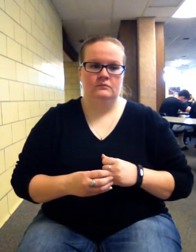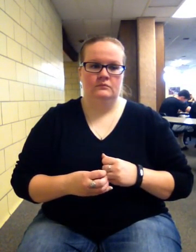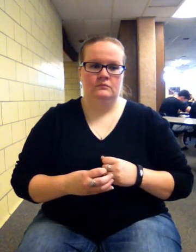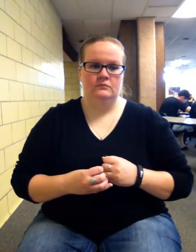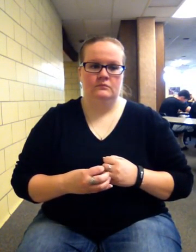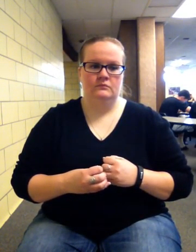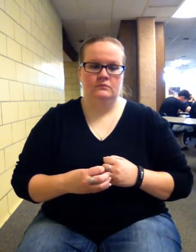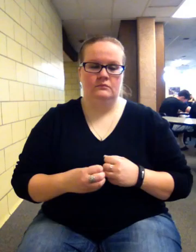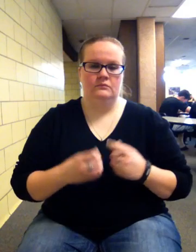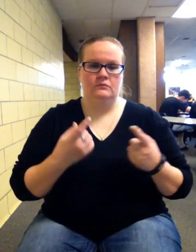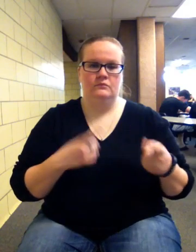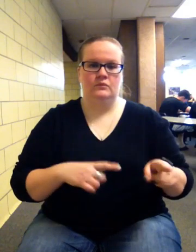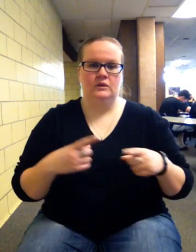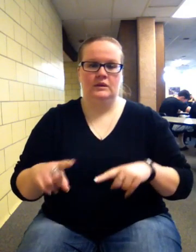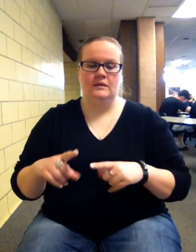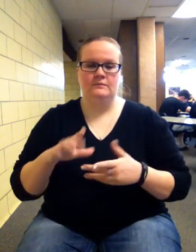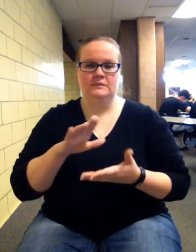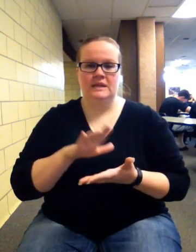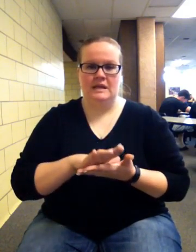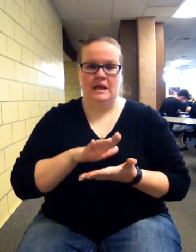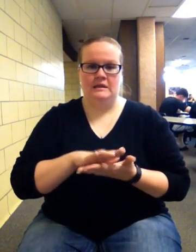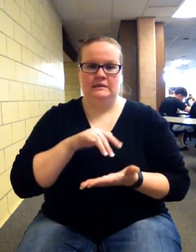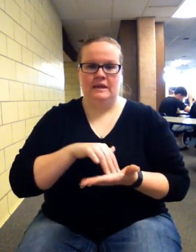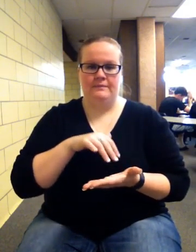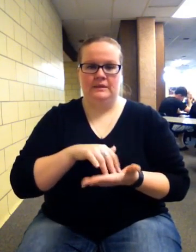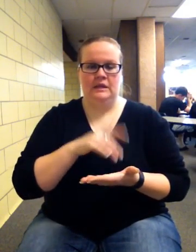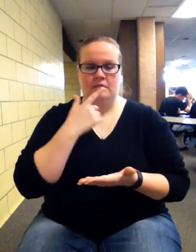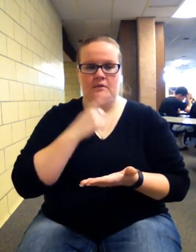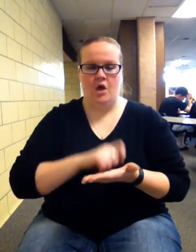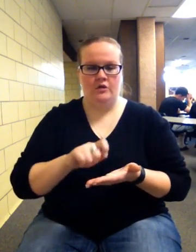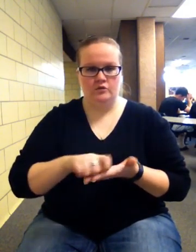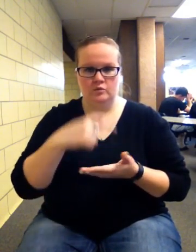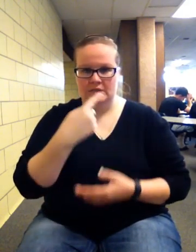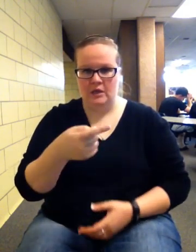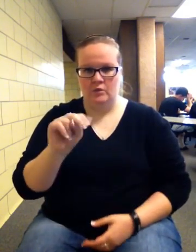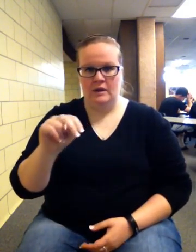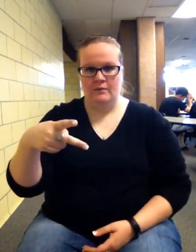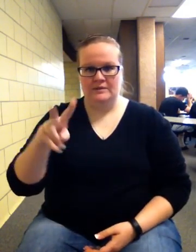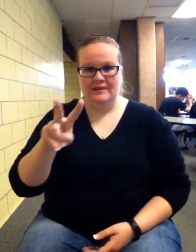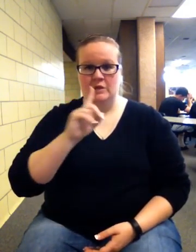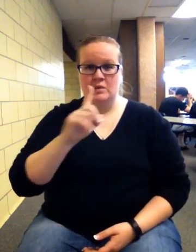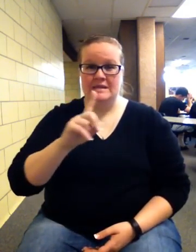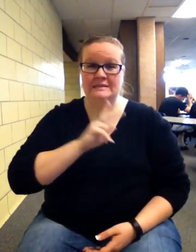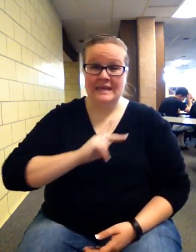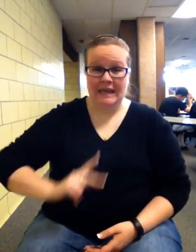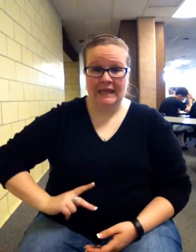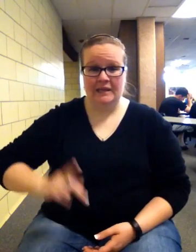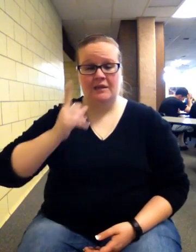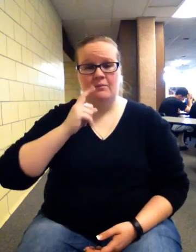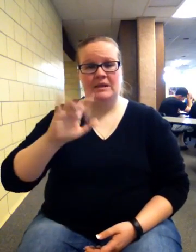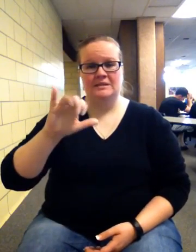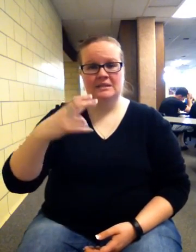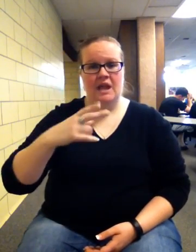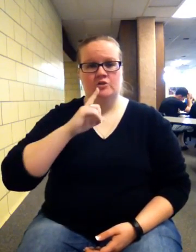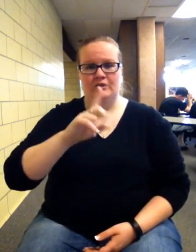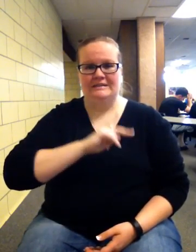And what's going to happen academically, all the authors will tell you that net present value is king because cash is king in companies. So they're